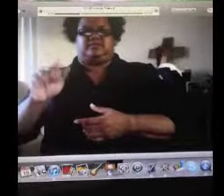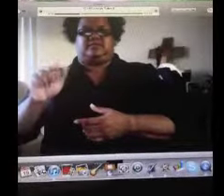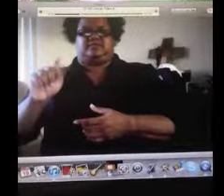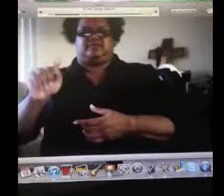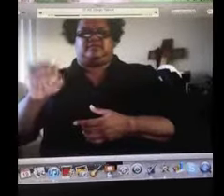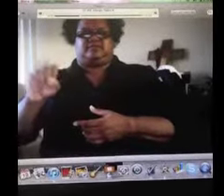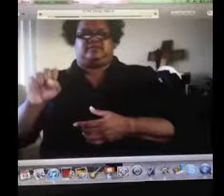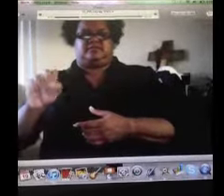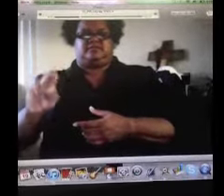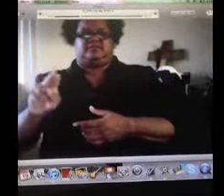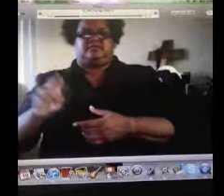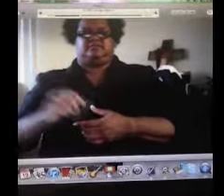and things of that sort.